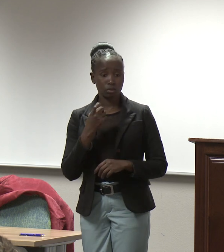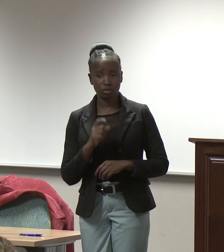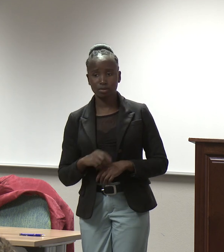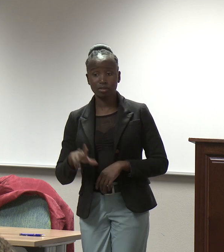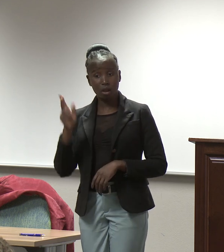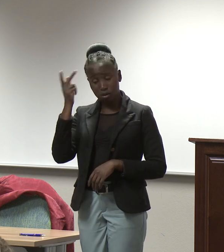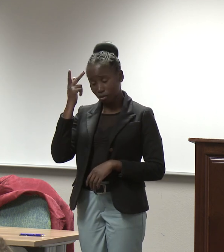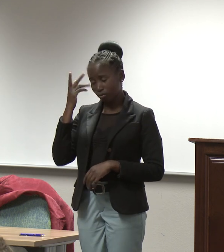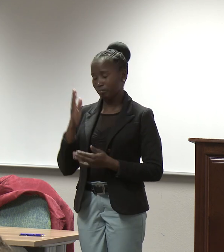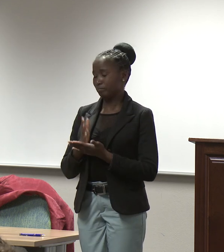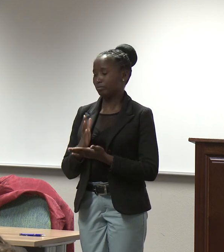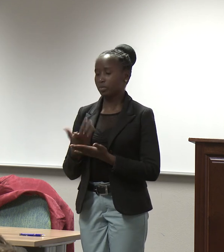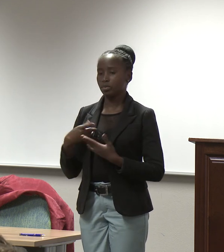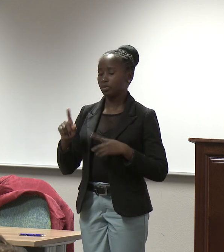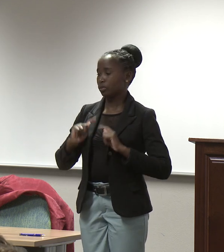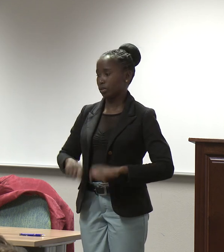exhausted. They don't see alternatives.